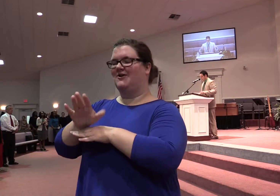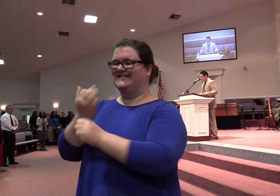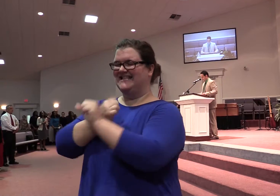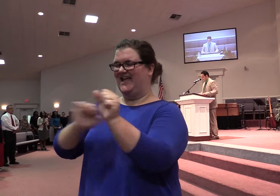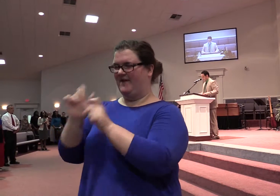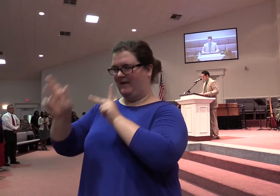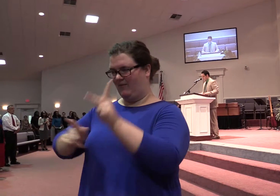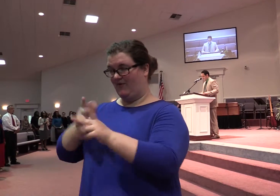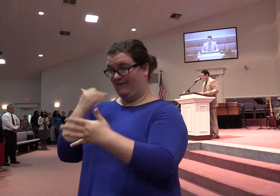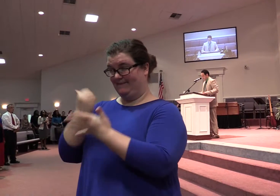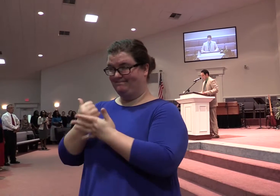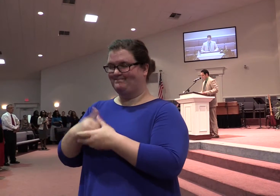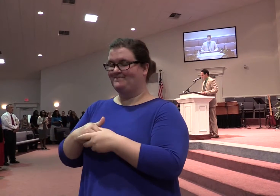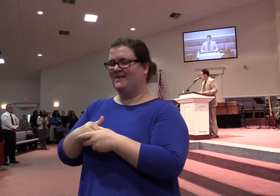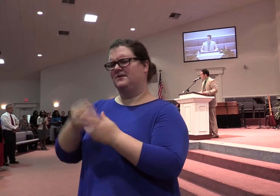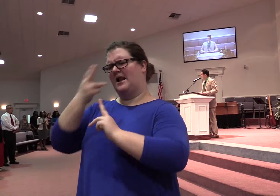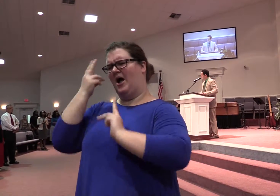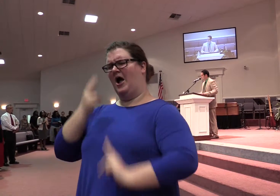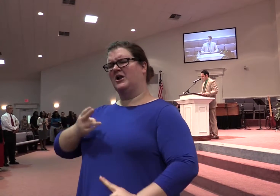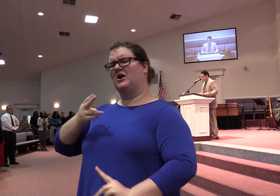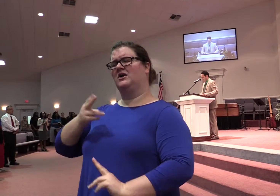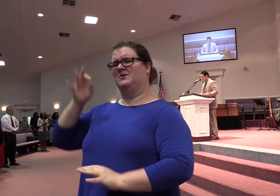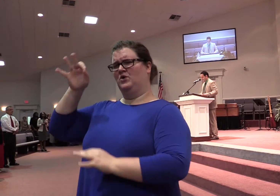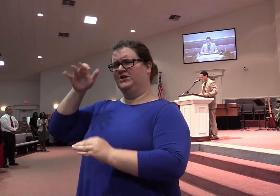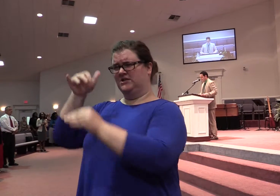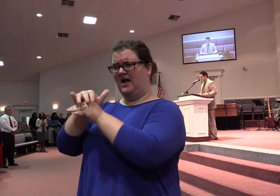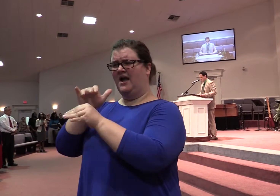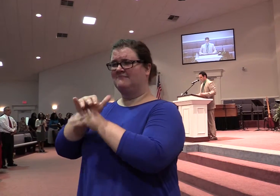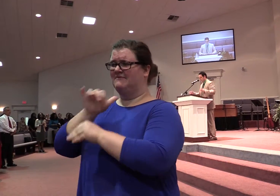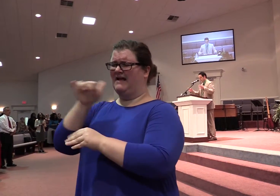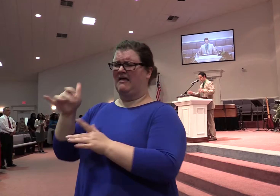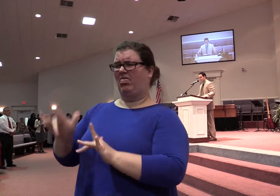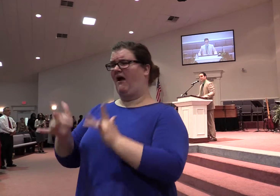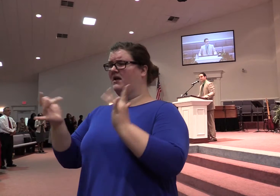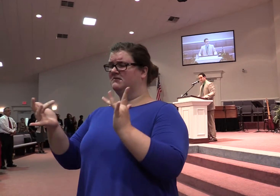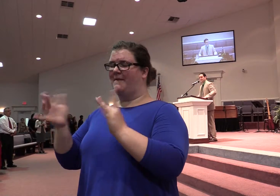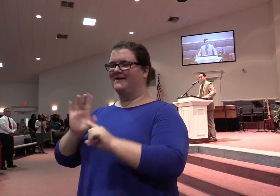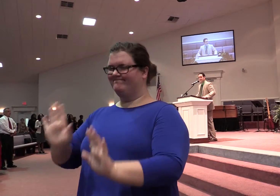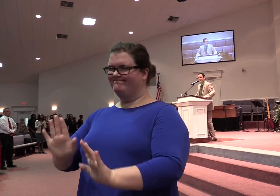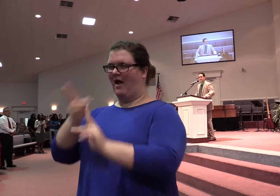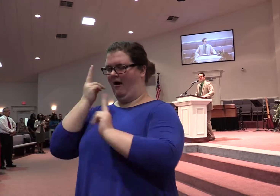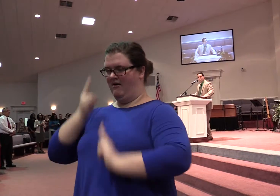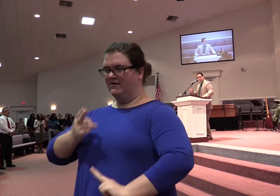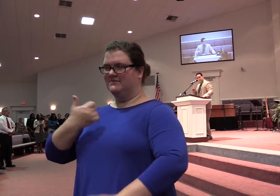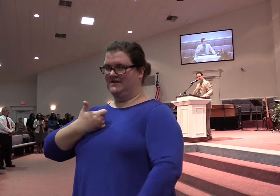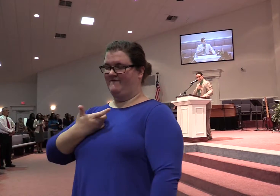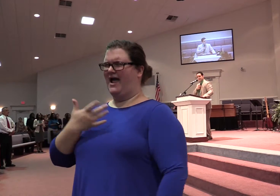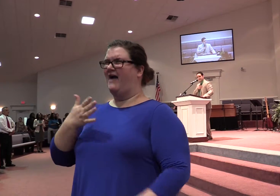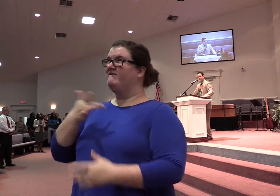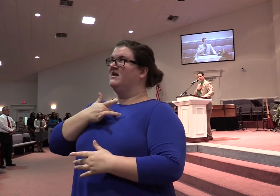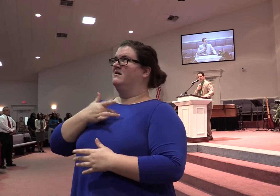honor to speak to you tonight. I don't take it lightly, and I feel the Lord has given me something. Amen? To talk to